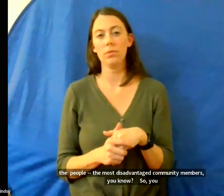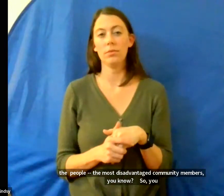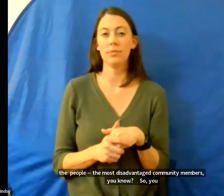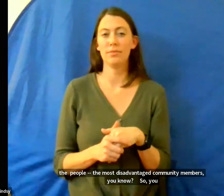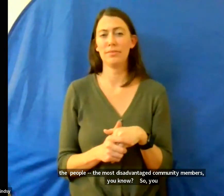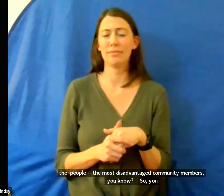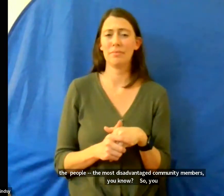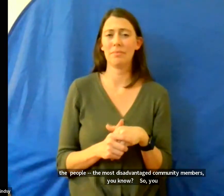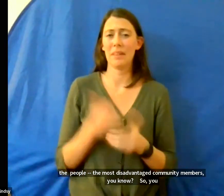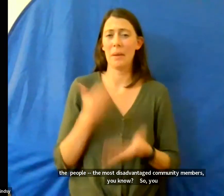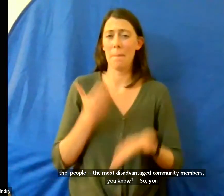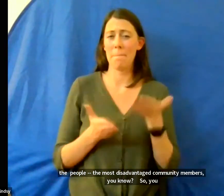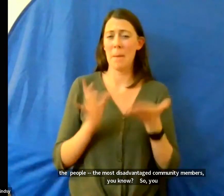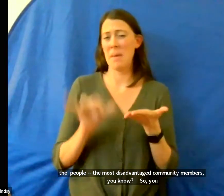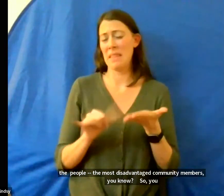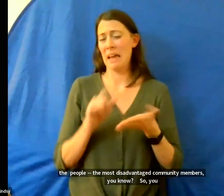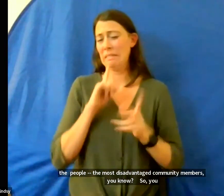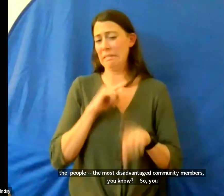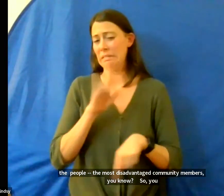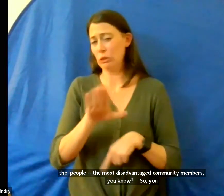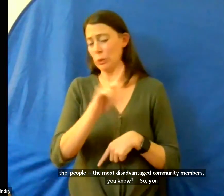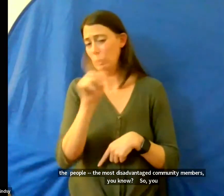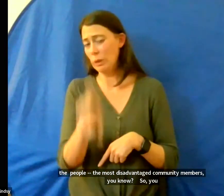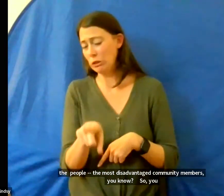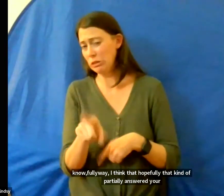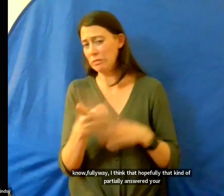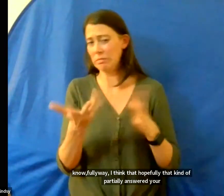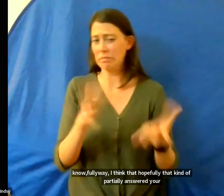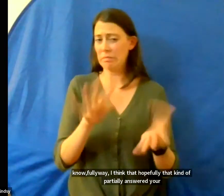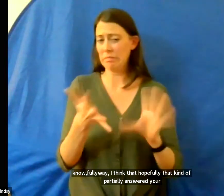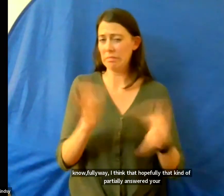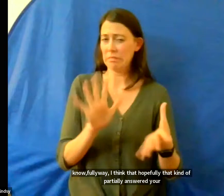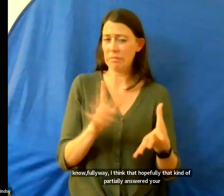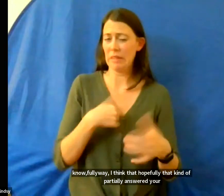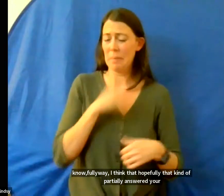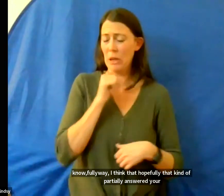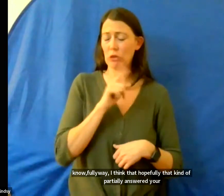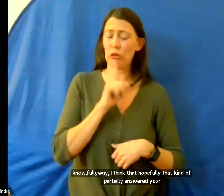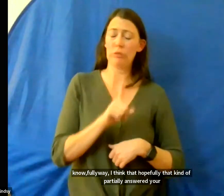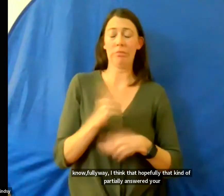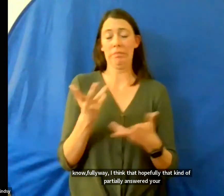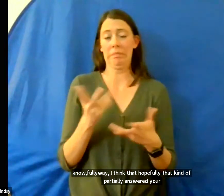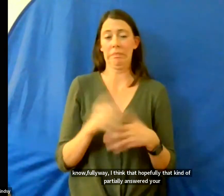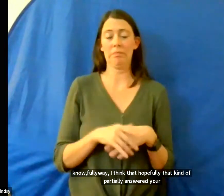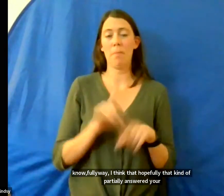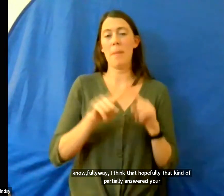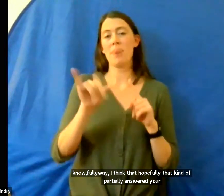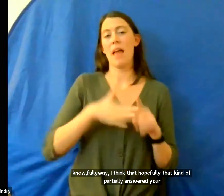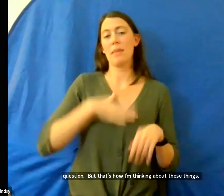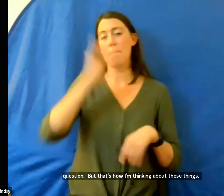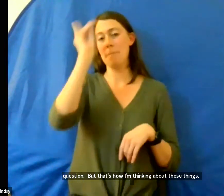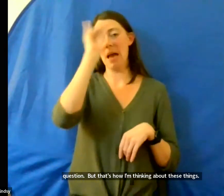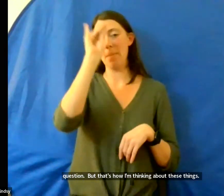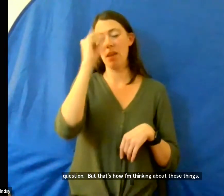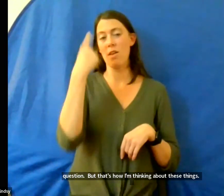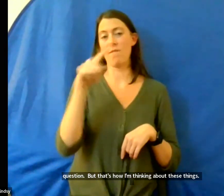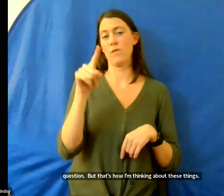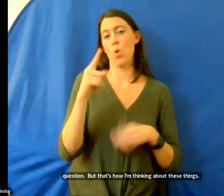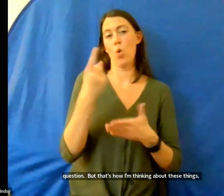hopefully that kind of partially answered your question, but that's how I'm thinking about these things. Yeah, no, it does. Thank